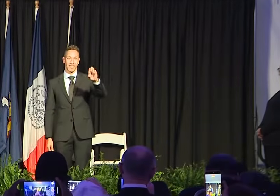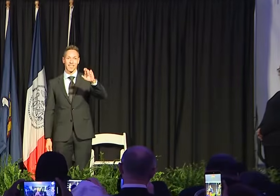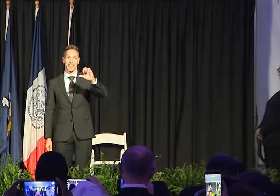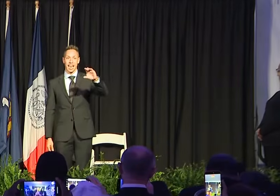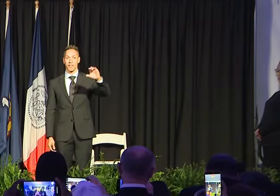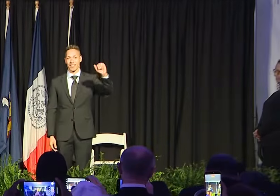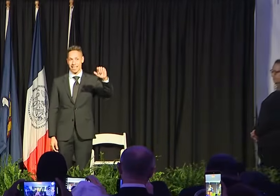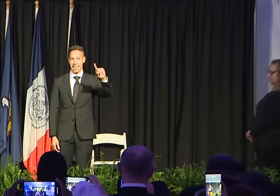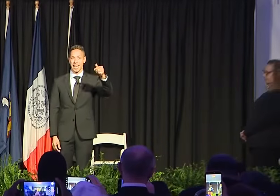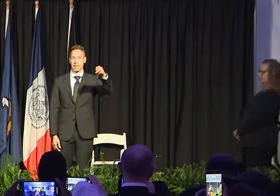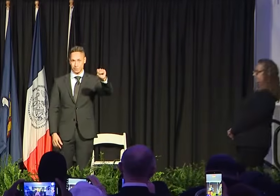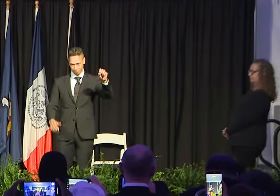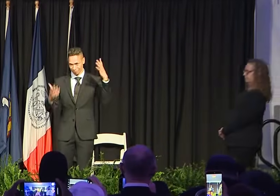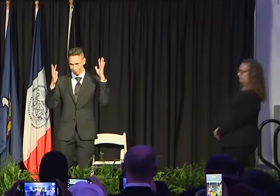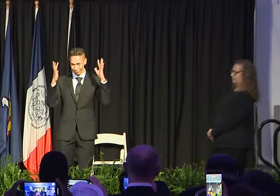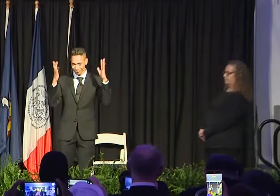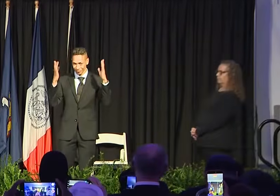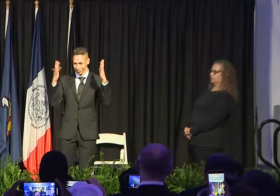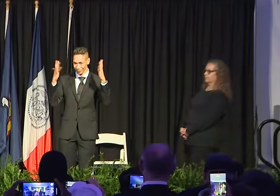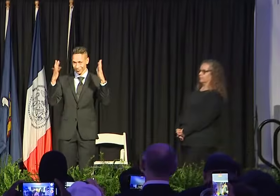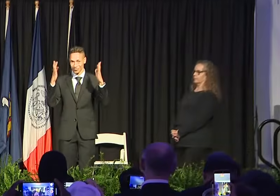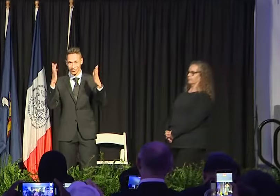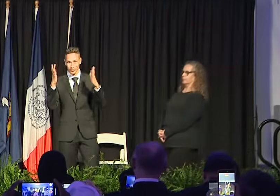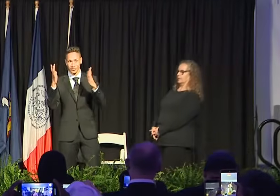Eric Adams.